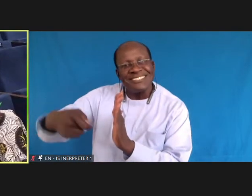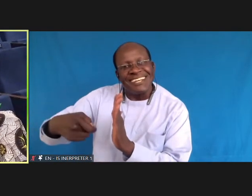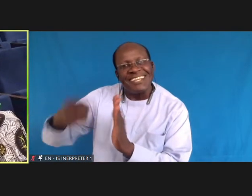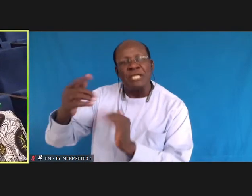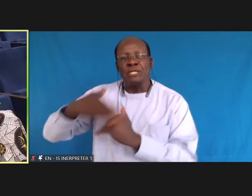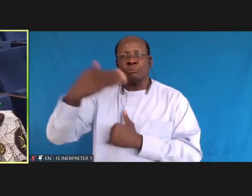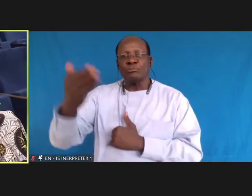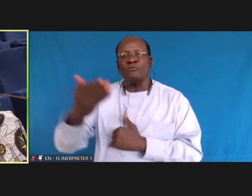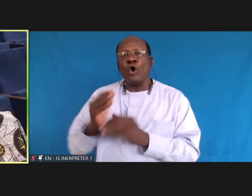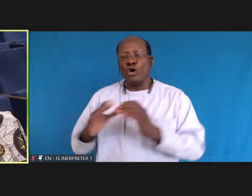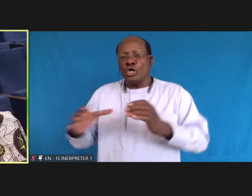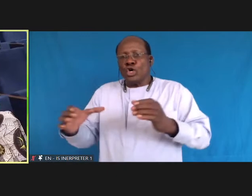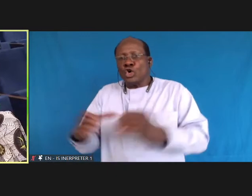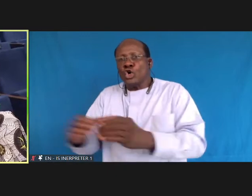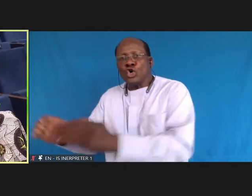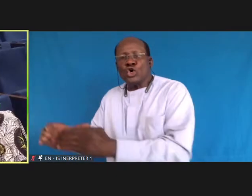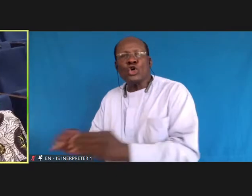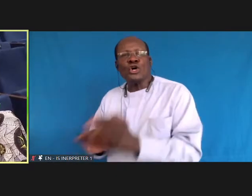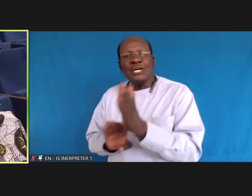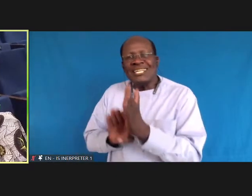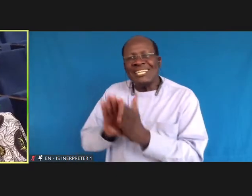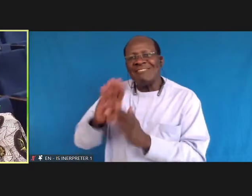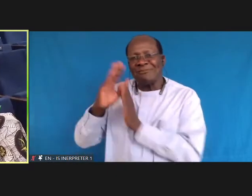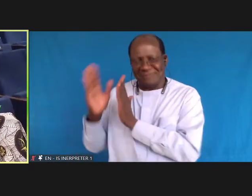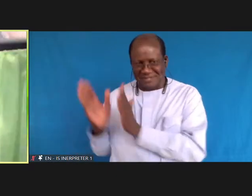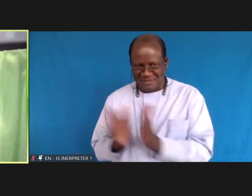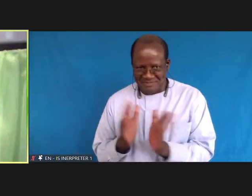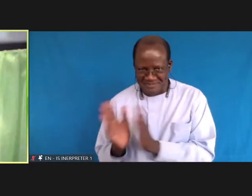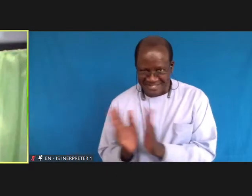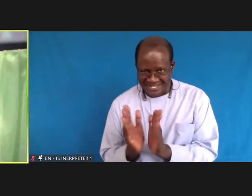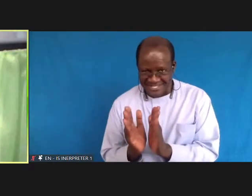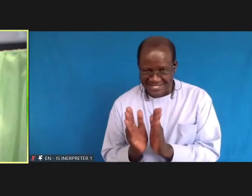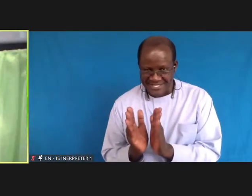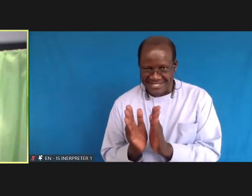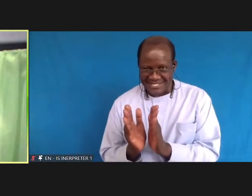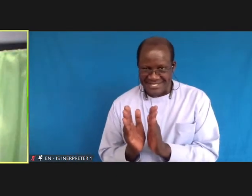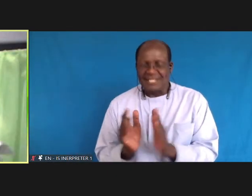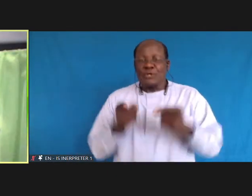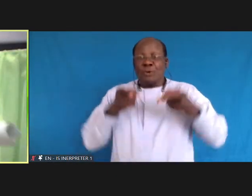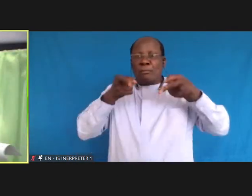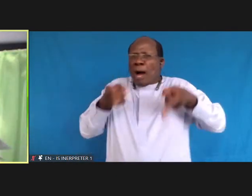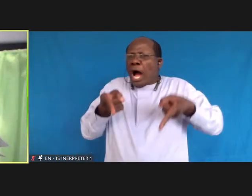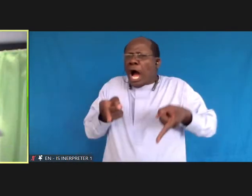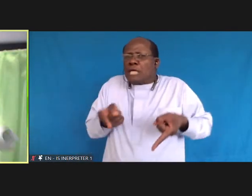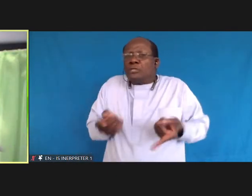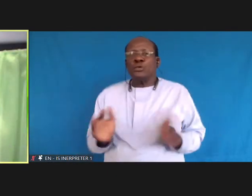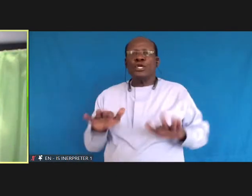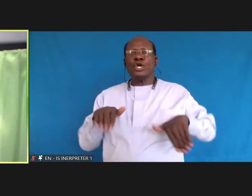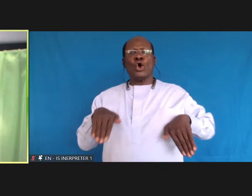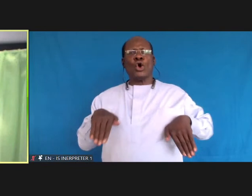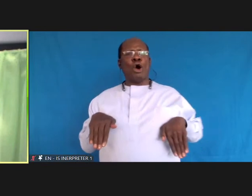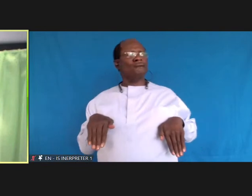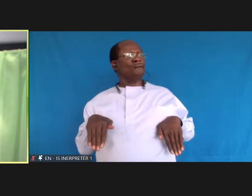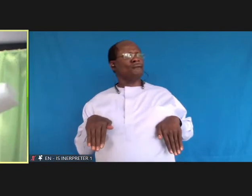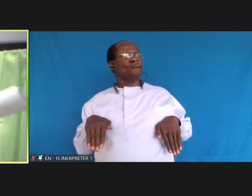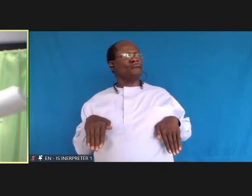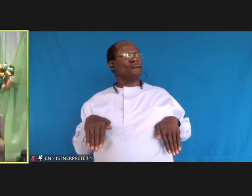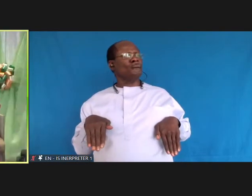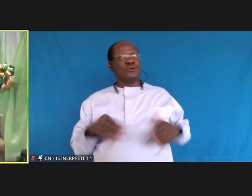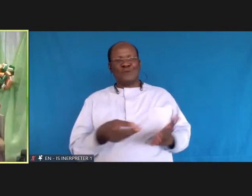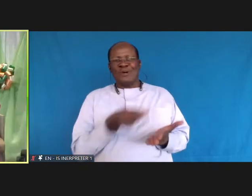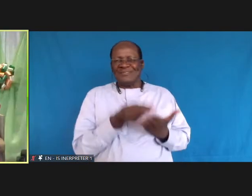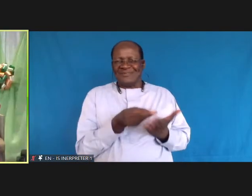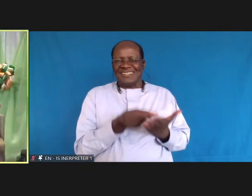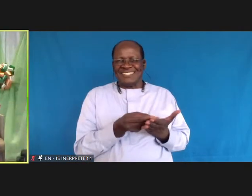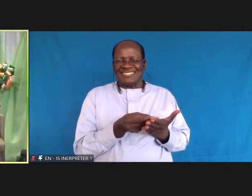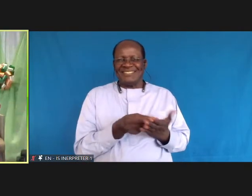plan. Therefore, the acceleration process is subject to funding. And therefore, we feel here